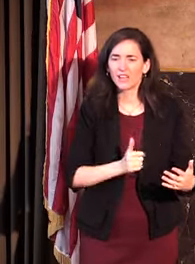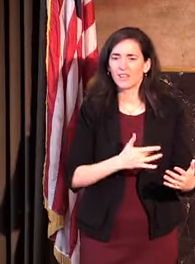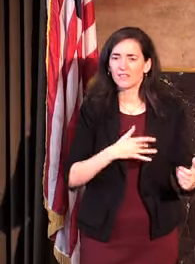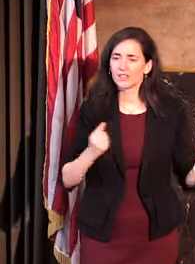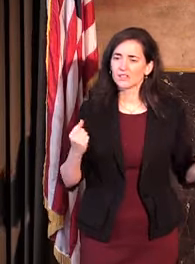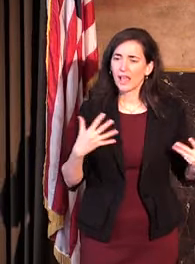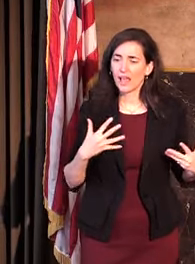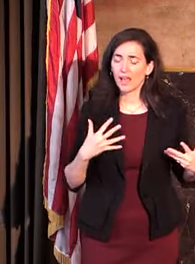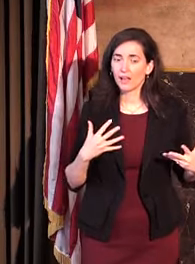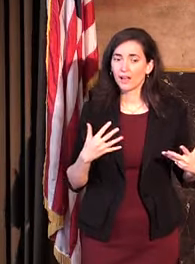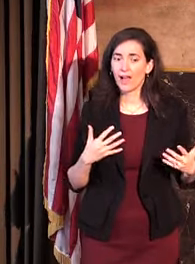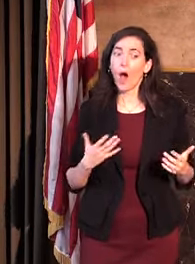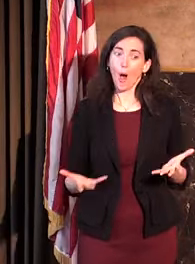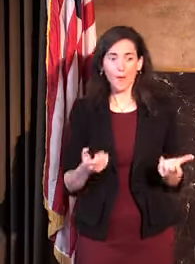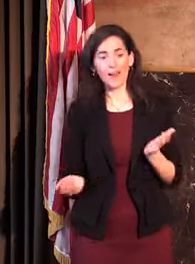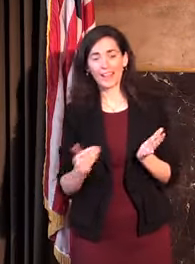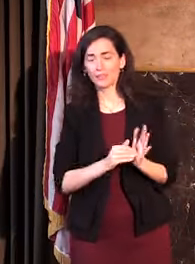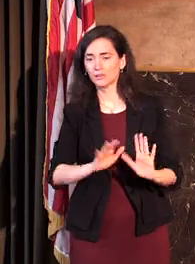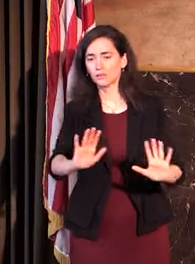there.